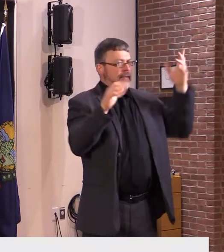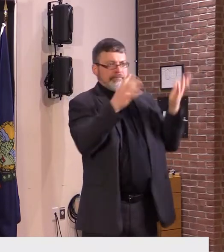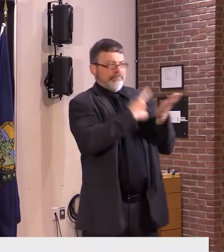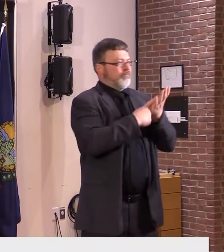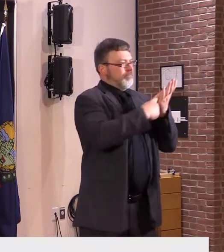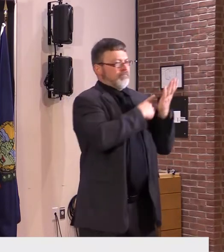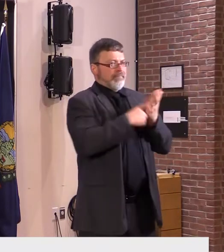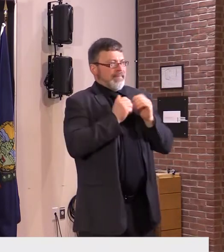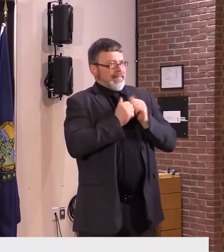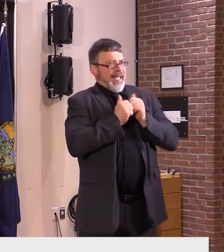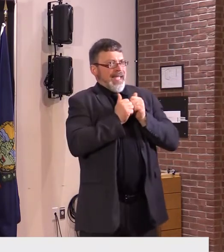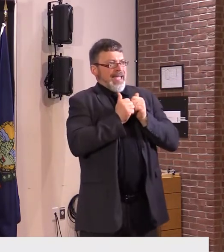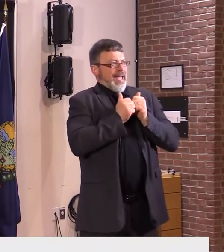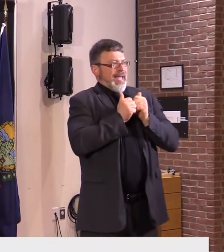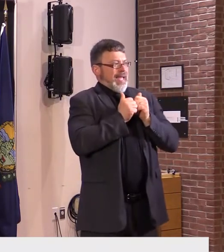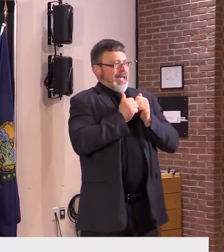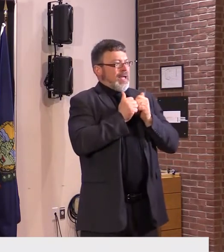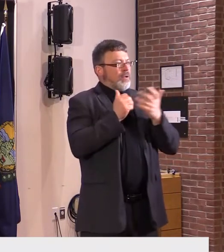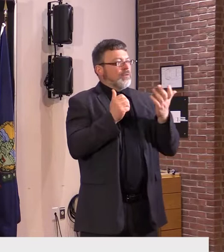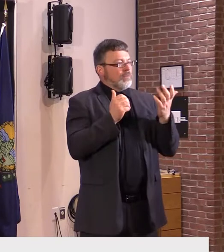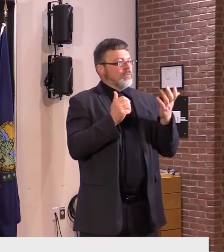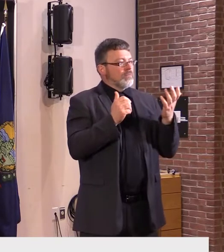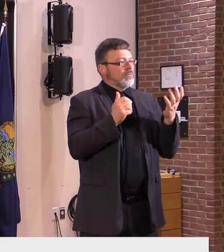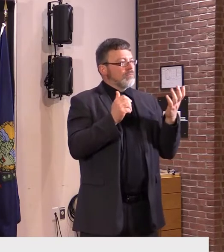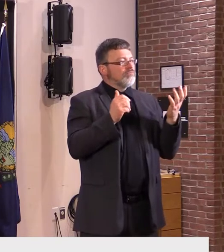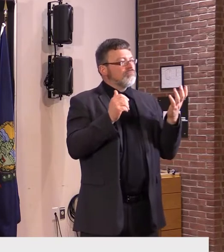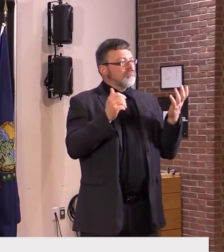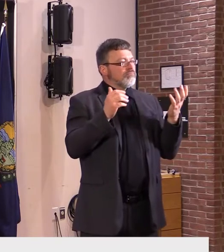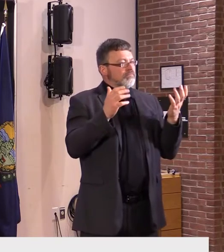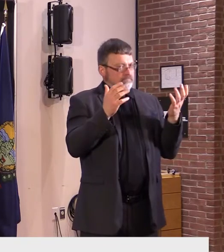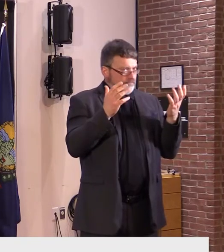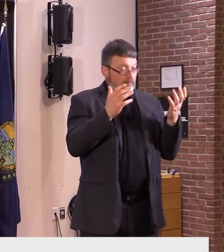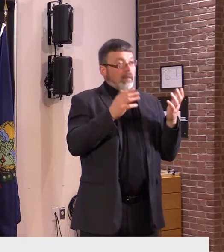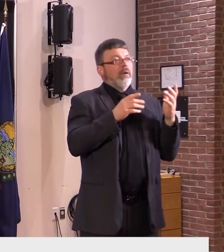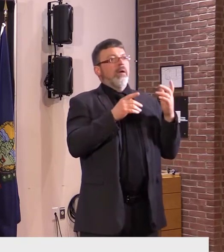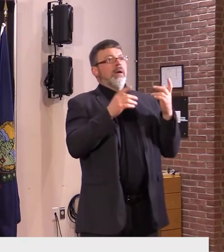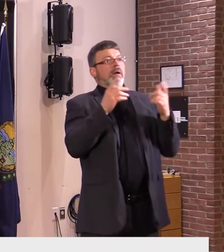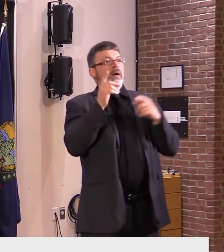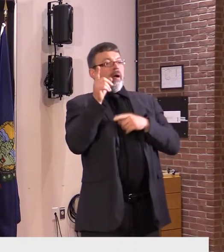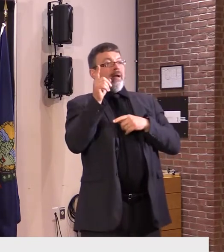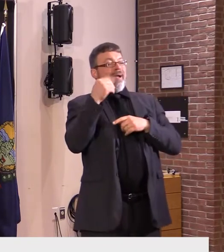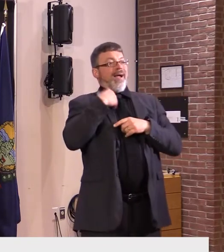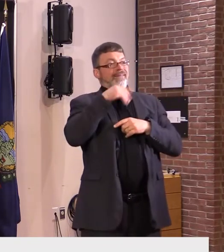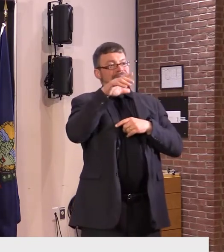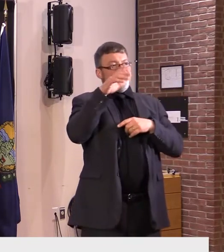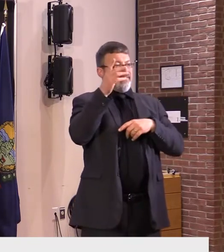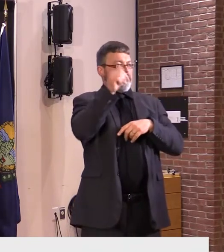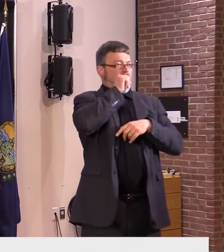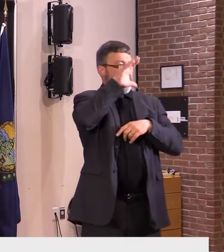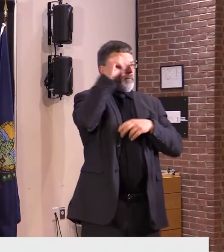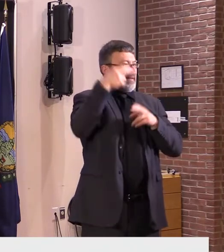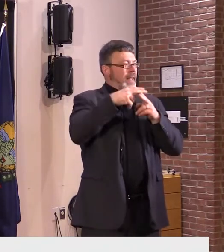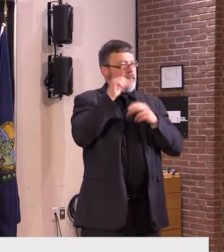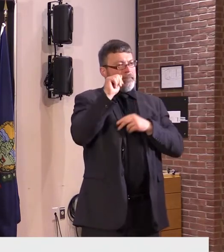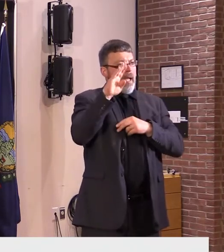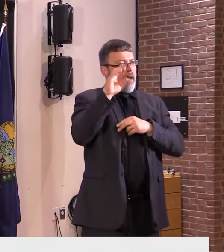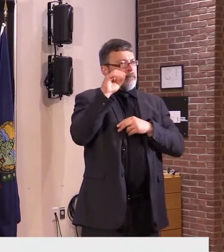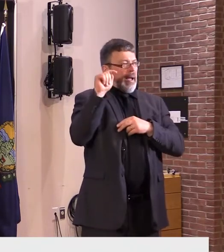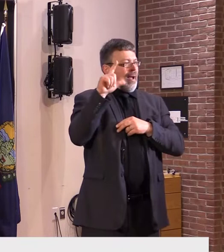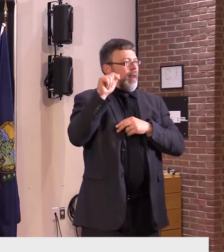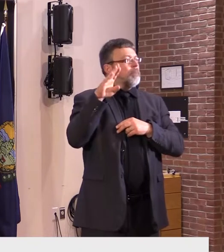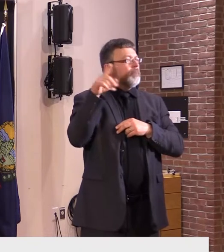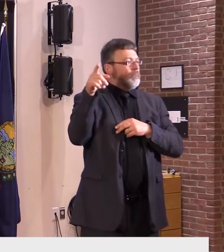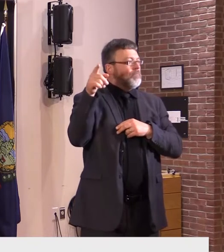and Abbott Laboratories about reopening the closed manufacturing plant, we're hopeful supply to Vermont will